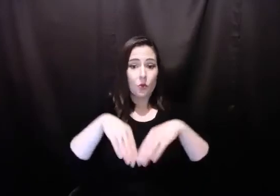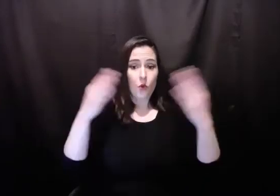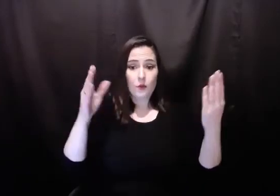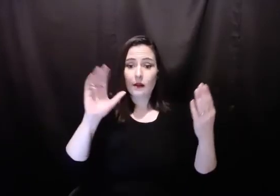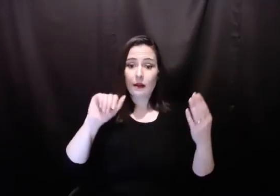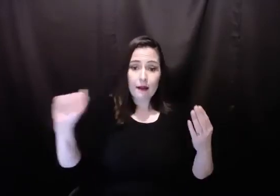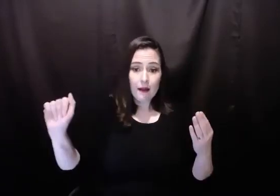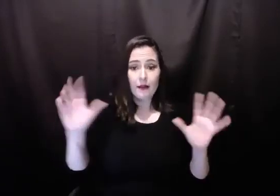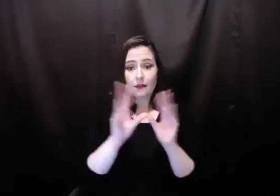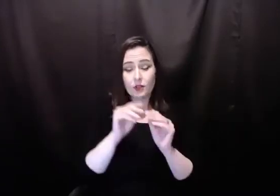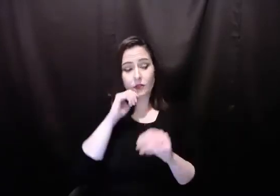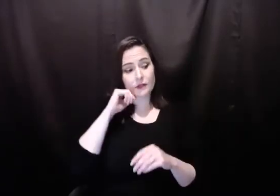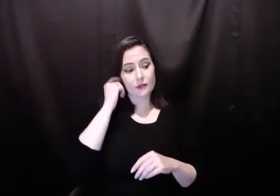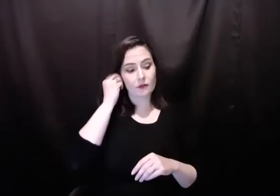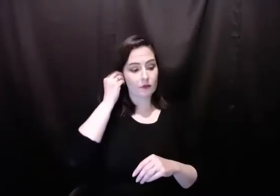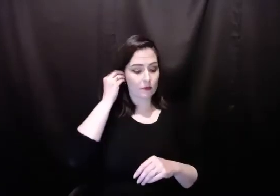on retreats. It was just,